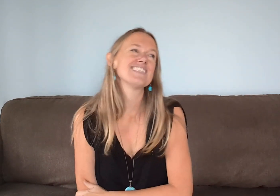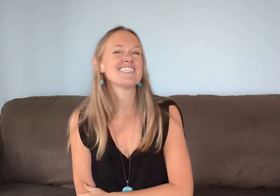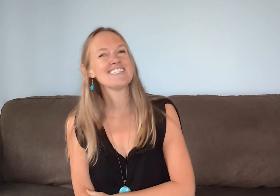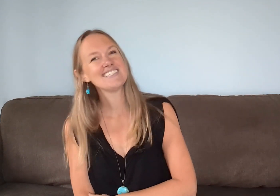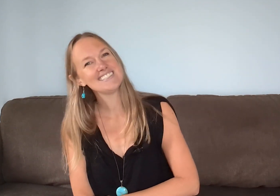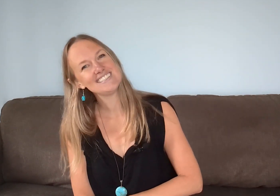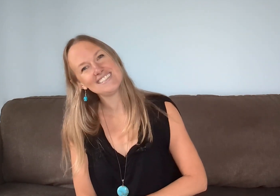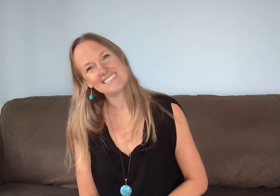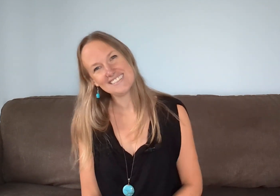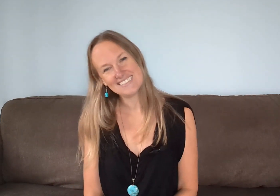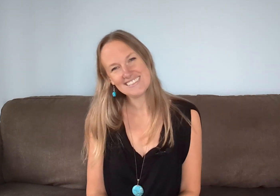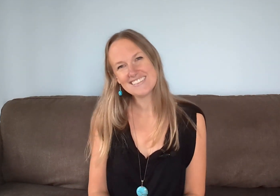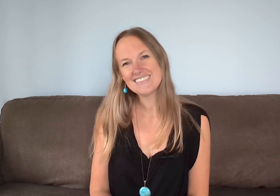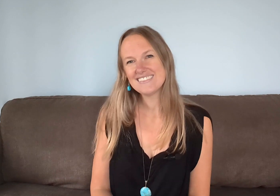Lead me in your love.